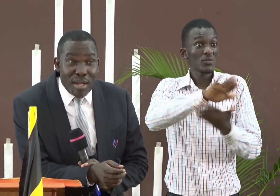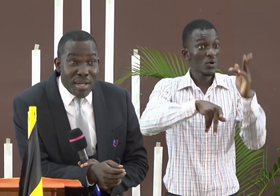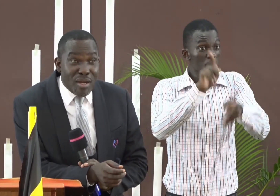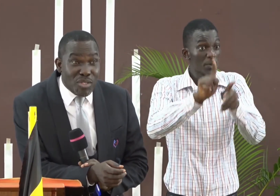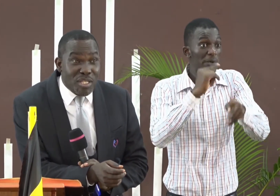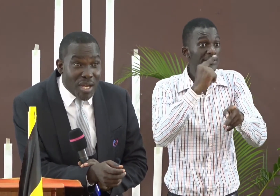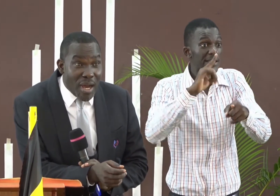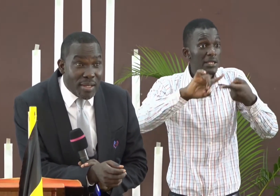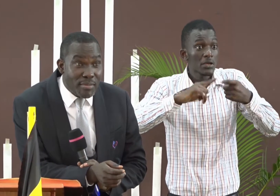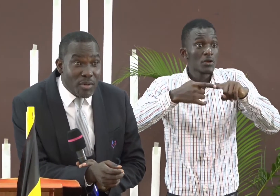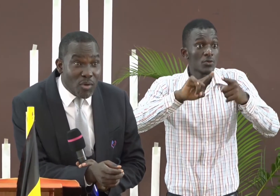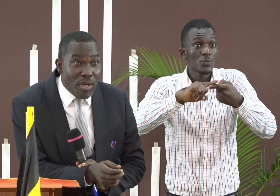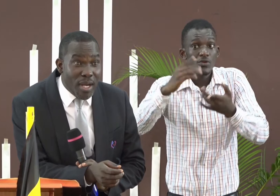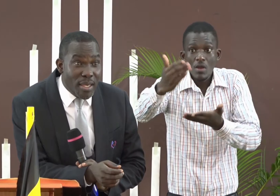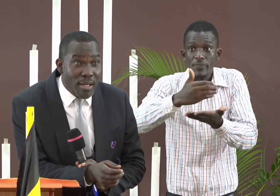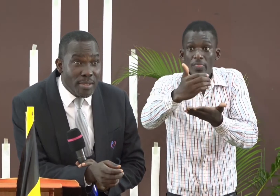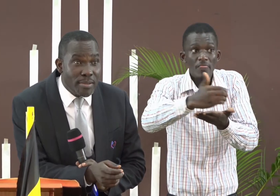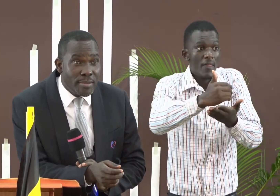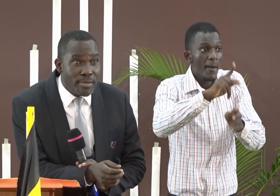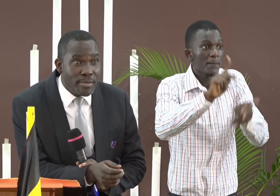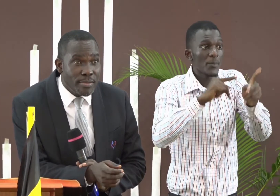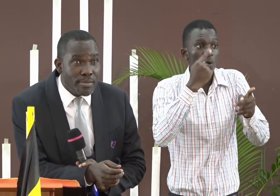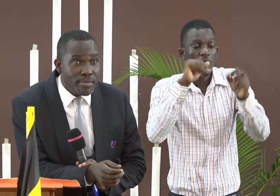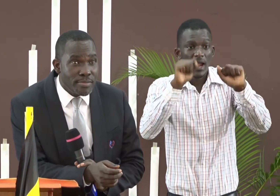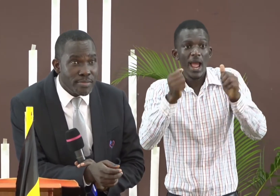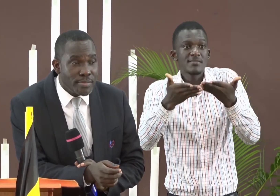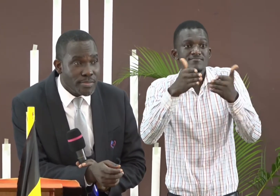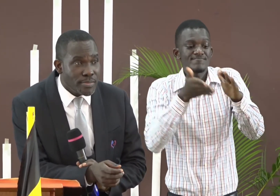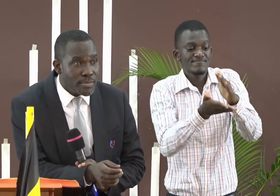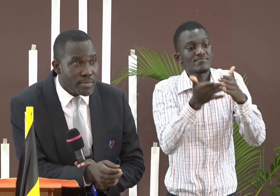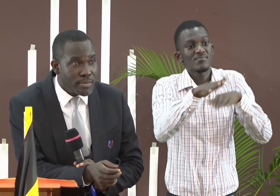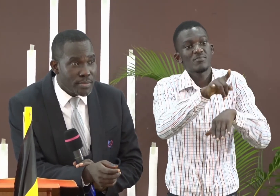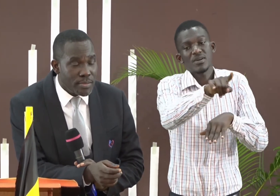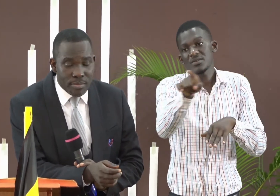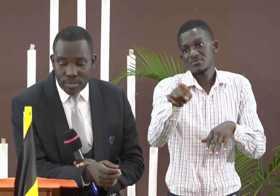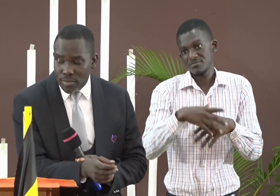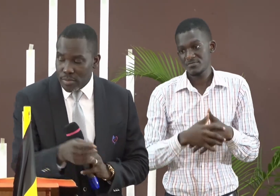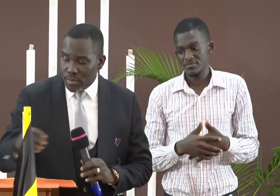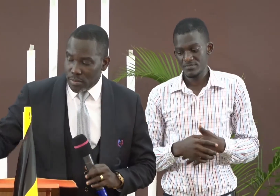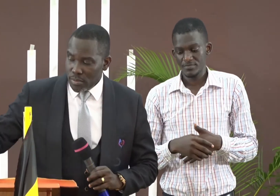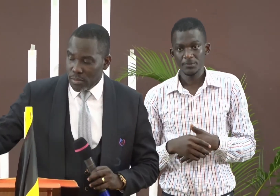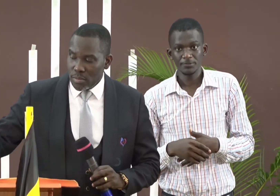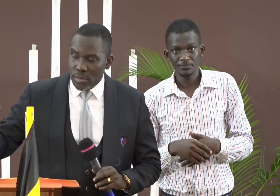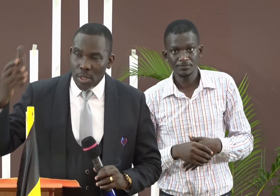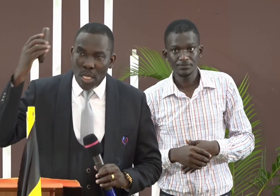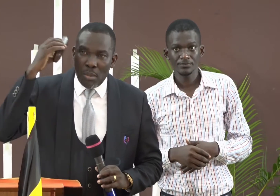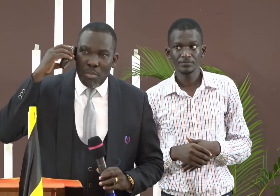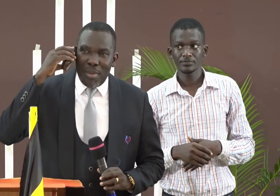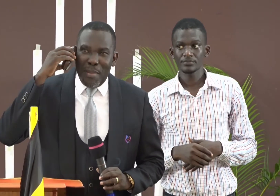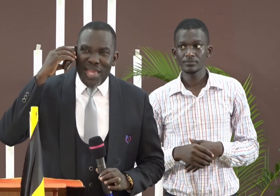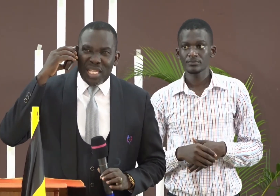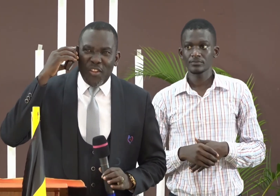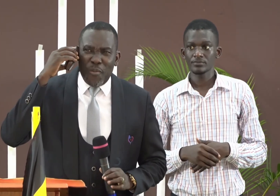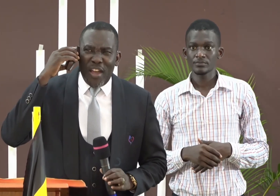your grave. And all those people that you call your friends, you've gathered people that will come and